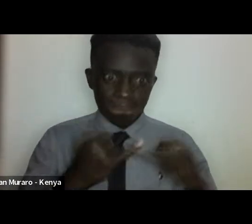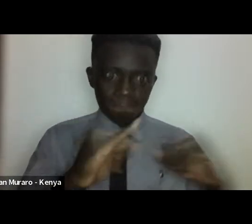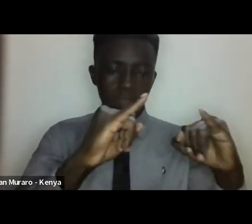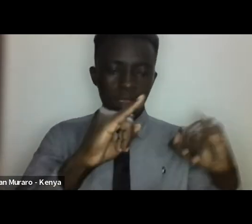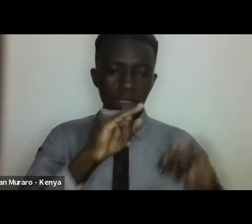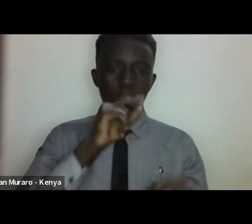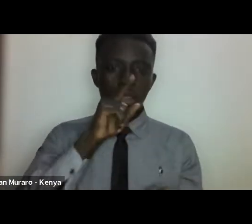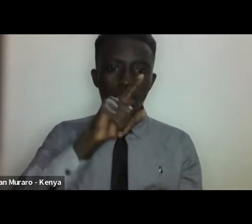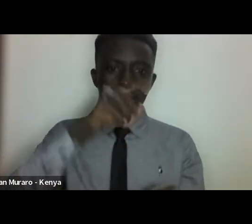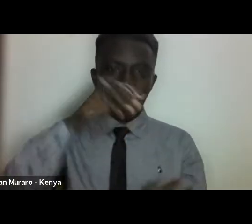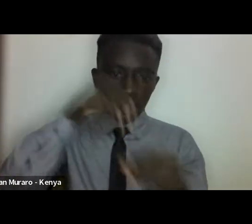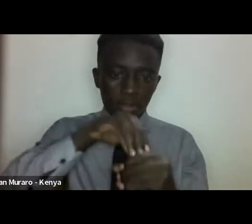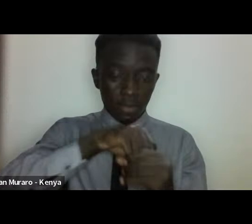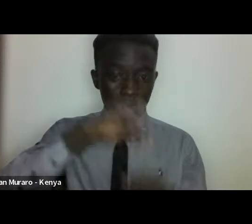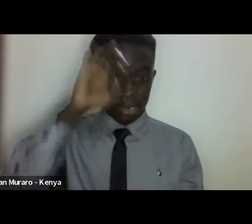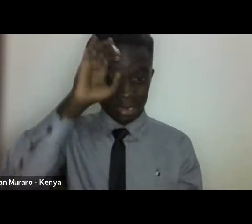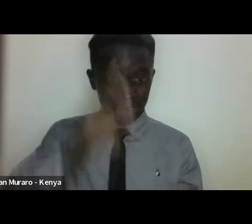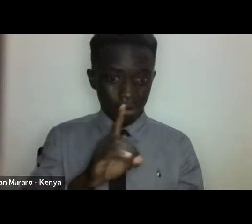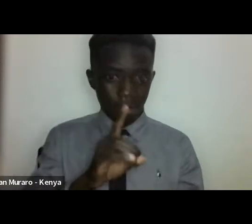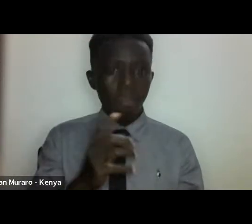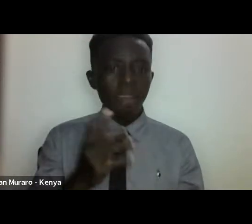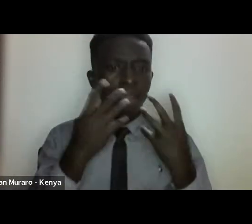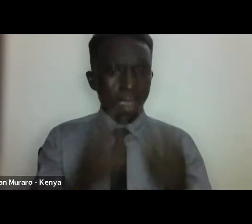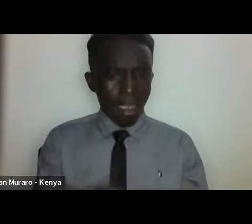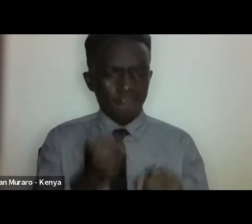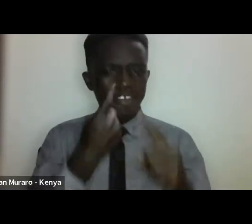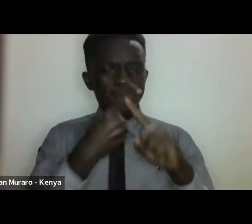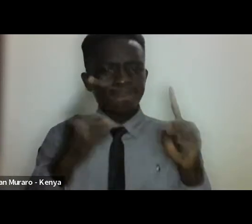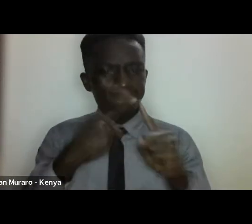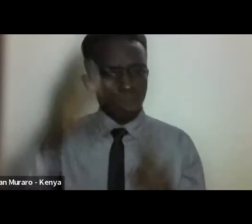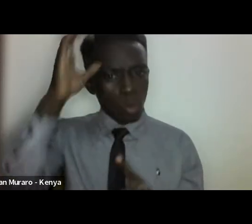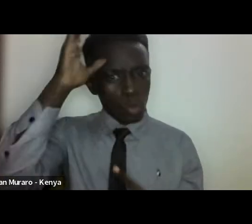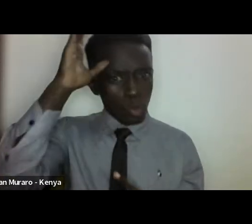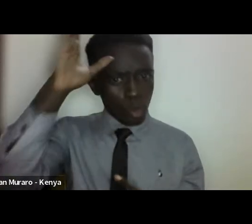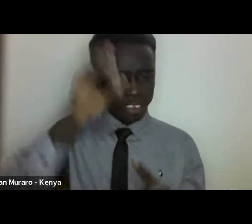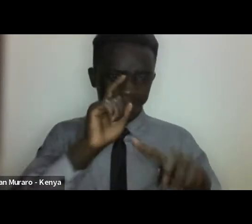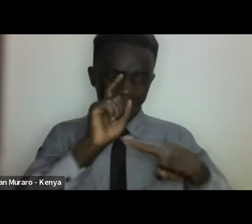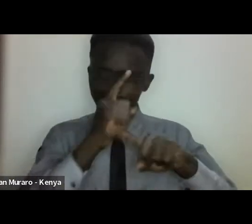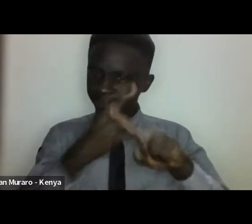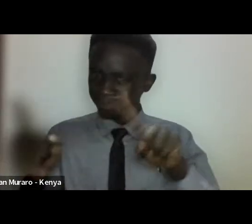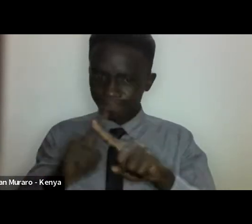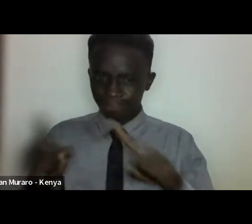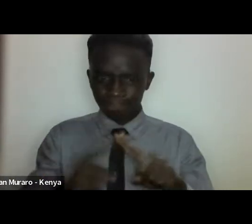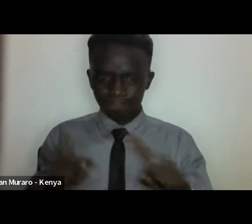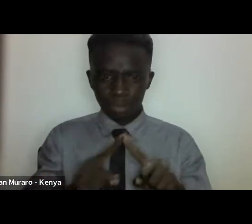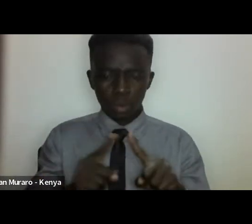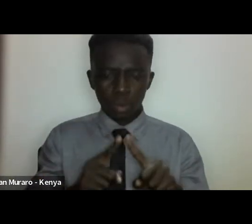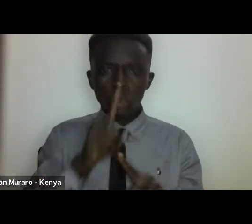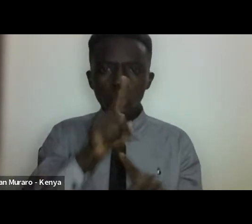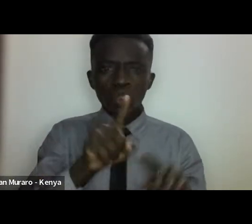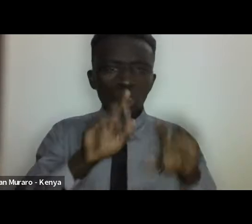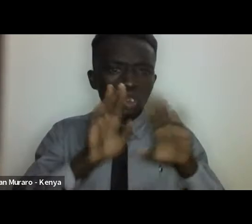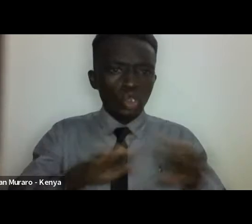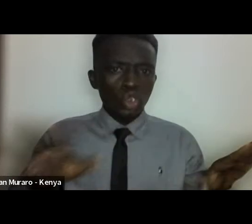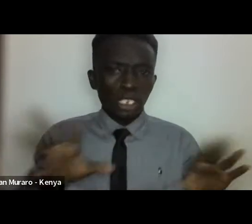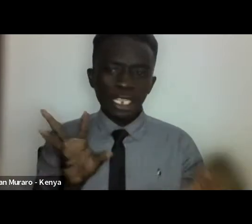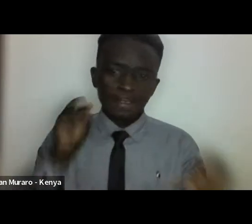conceptual dissonance with inclusive education, how are you going to include children with